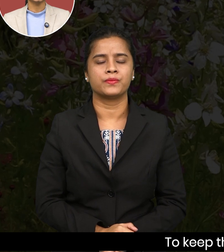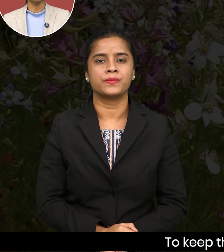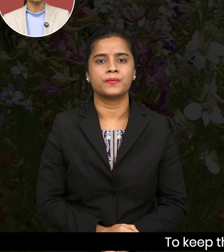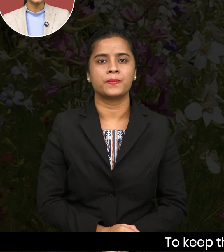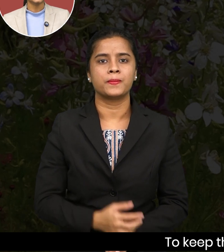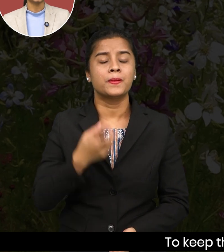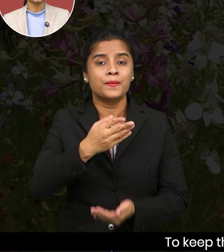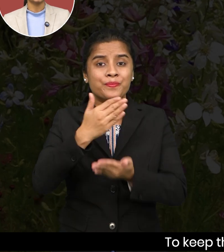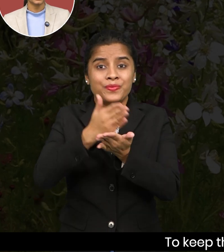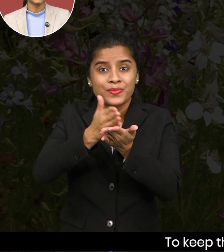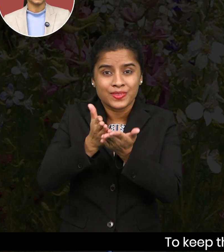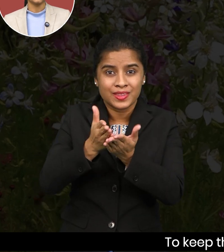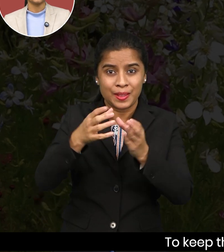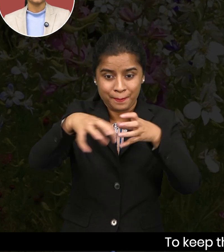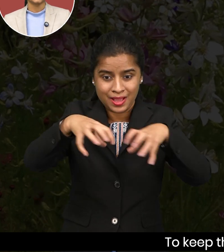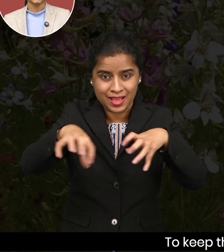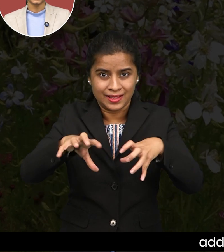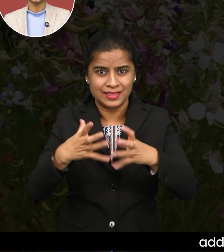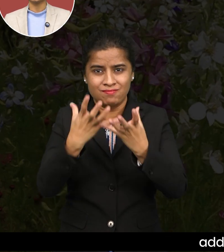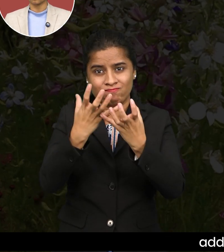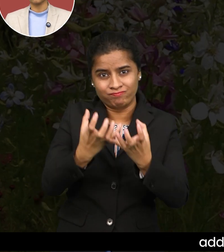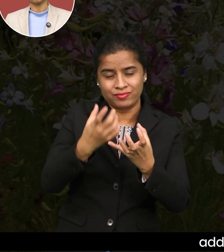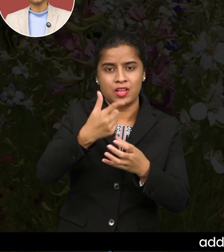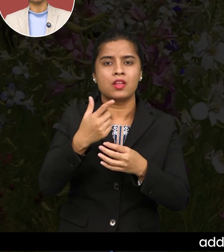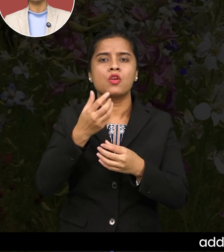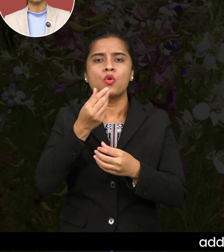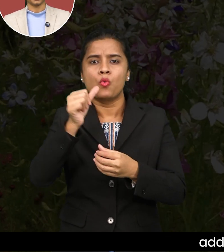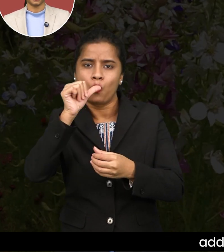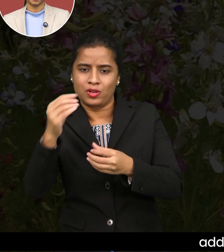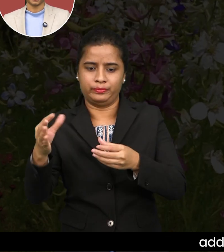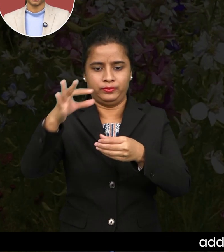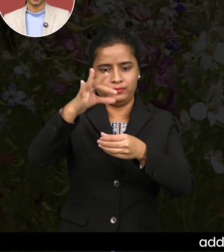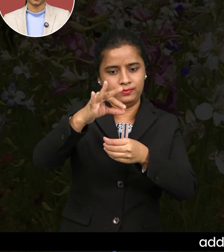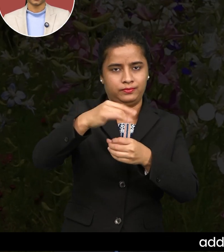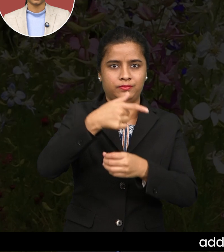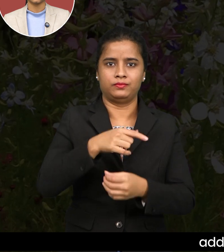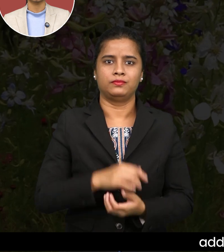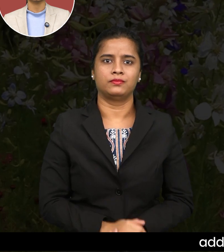To keep the pieces from drying, add a drop of water.